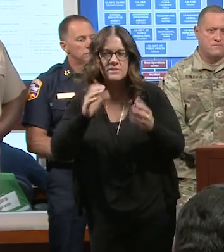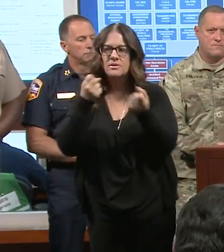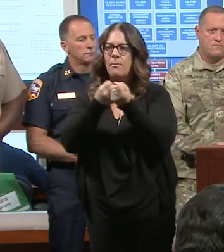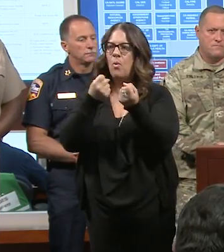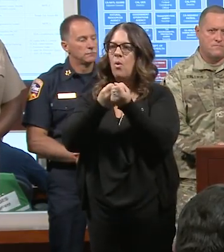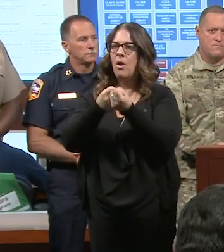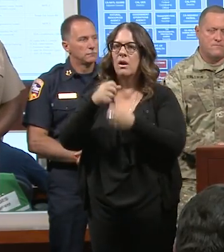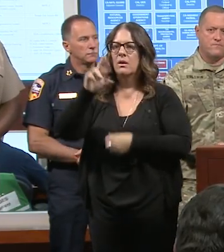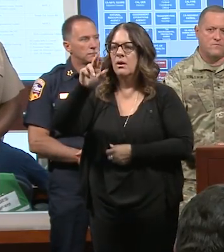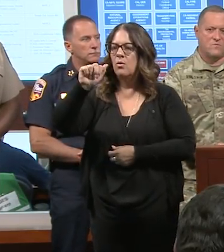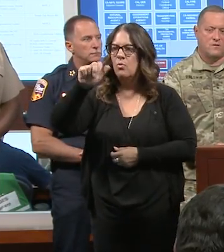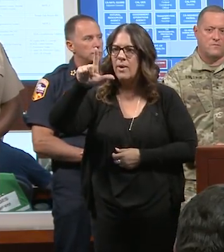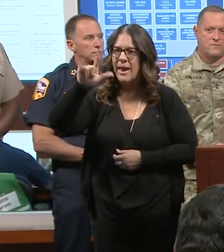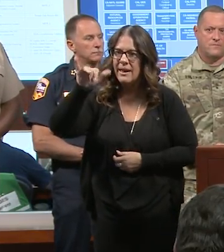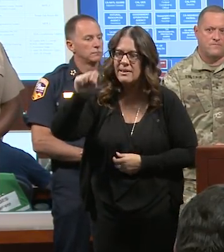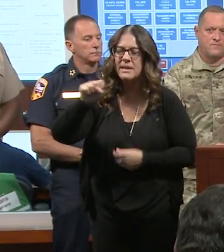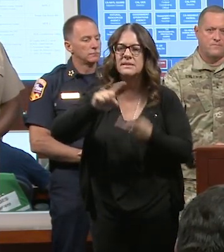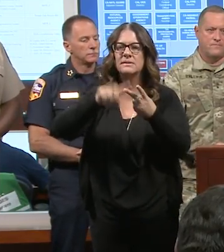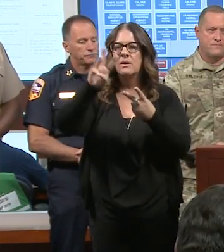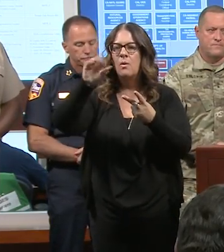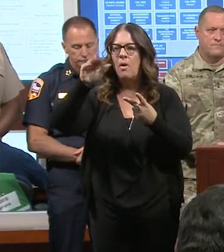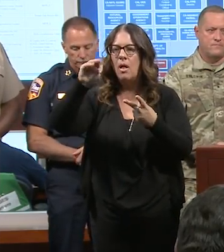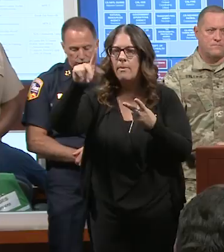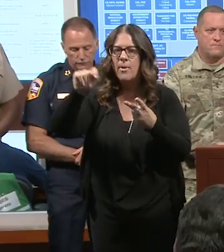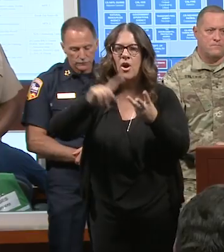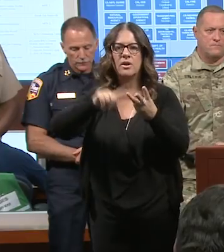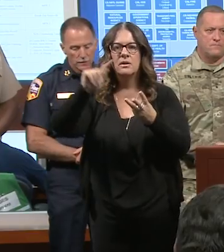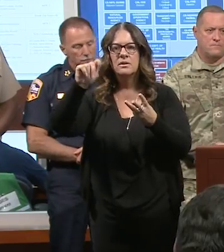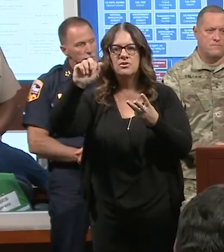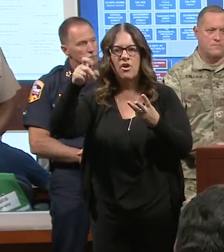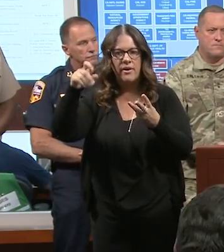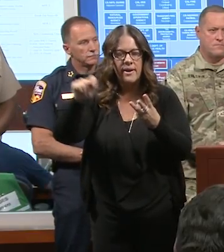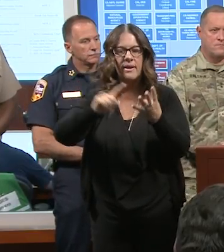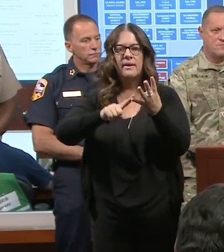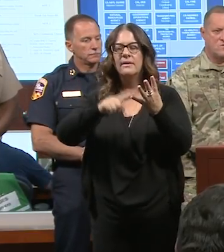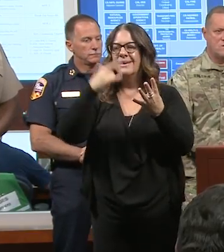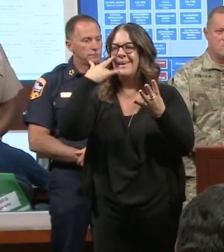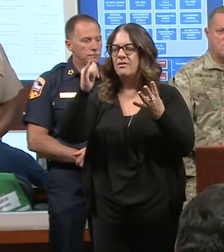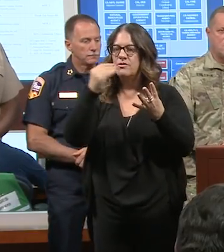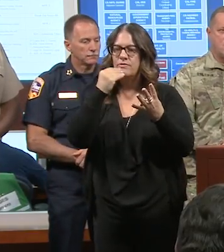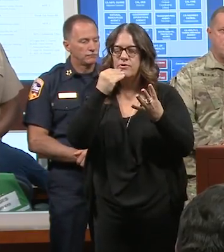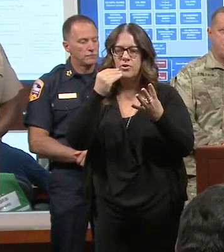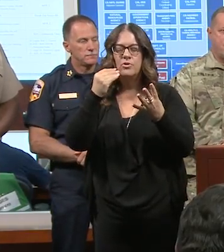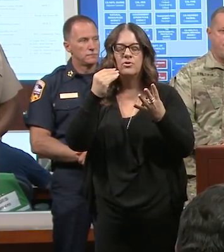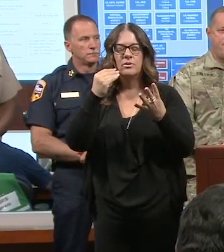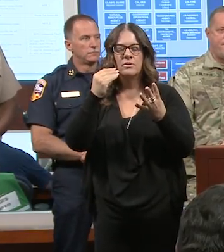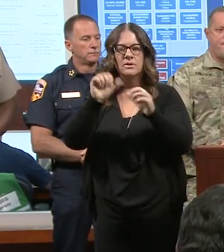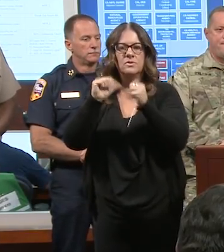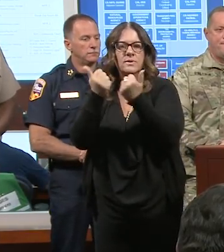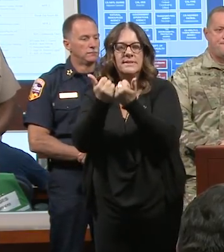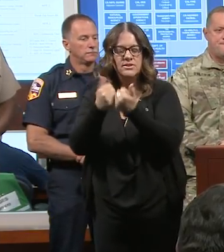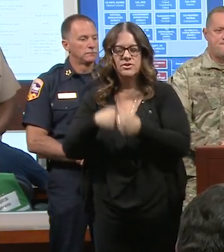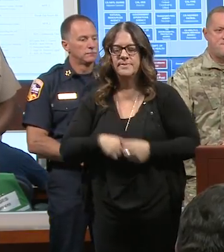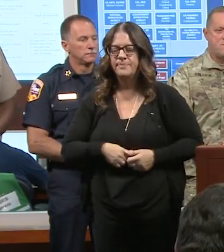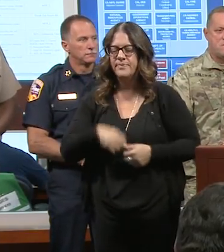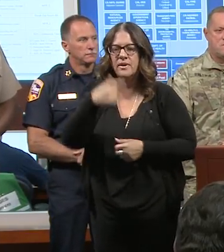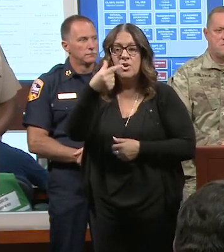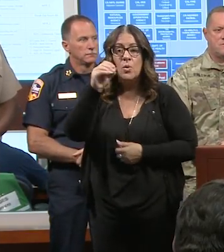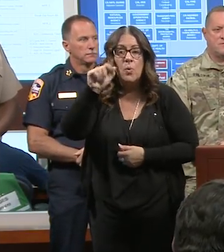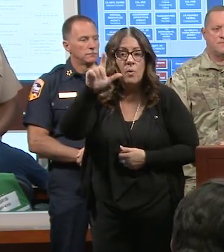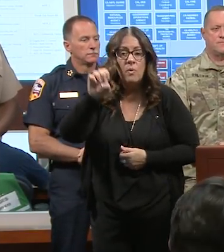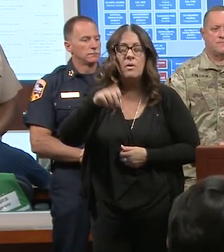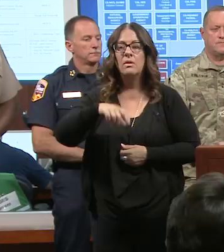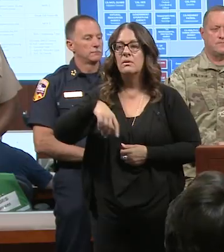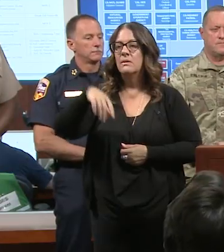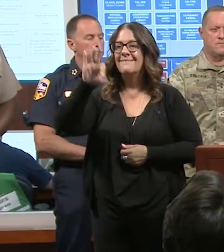support, Raley's, Walmart, Target, California Grocers Association, Google, Facebook.